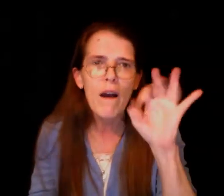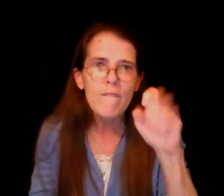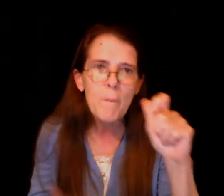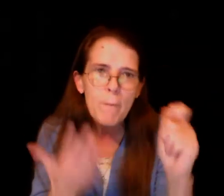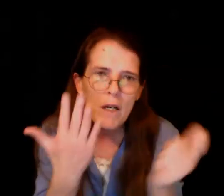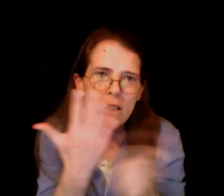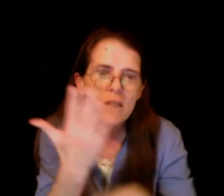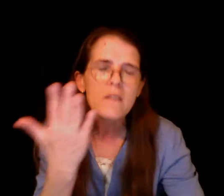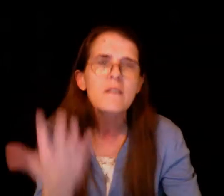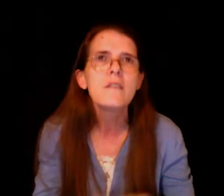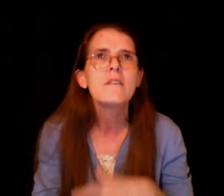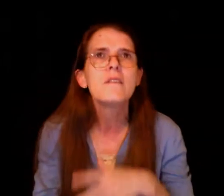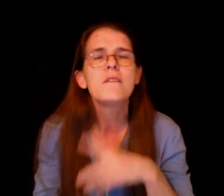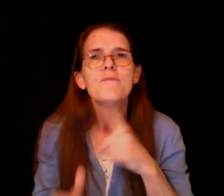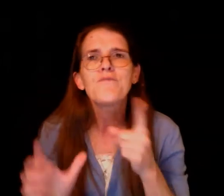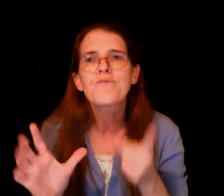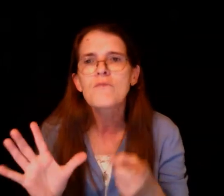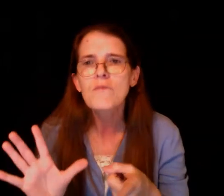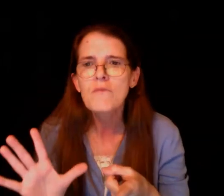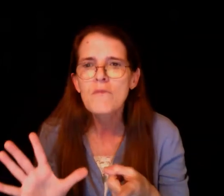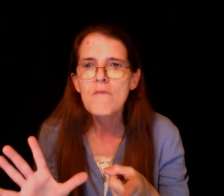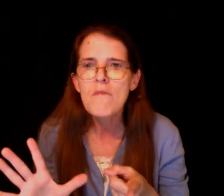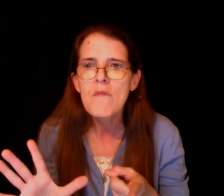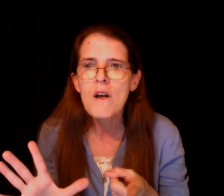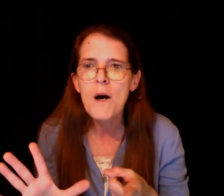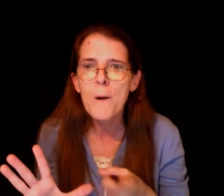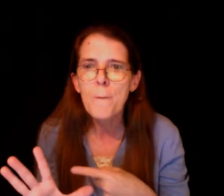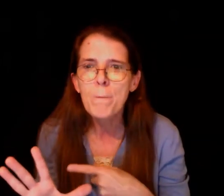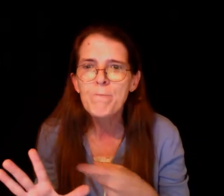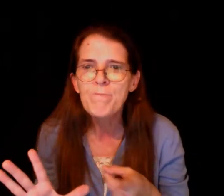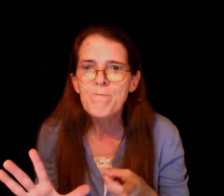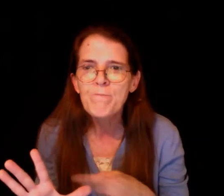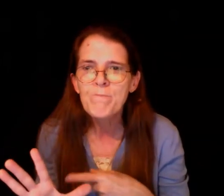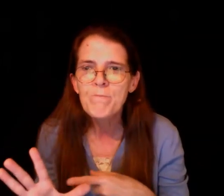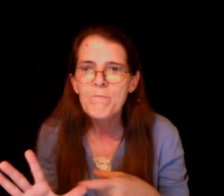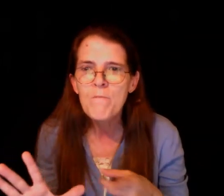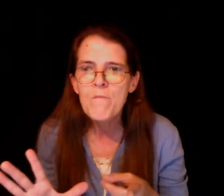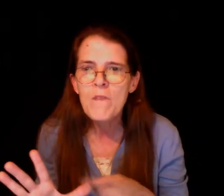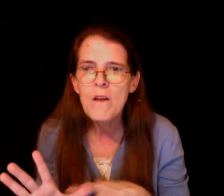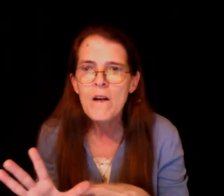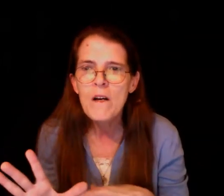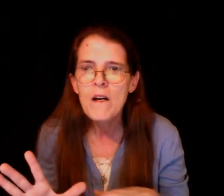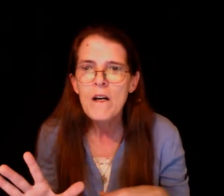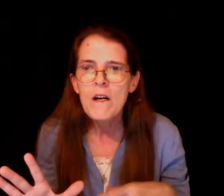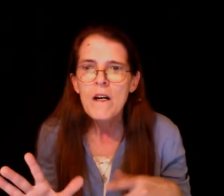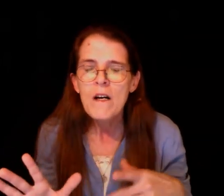It'll poke me. Eat it. It'll hurt me. Come on, eat it.